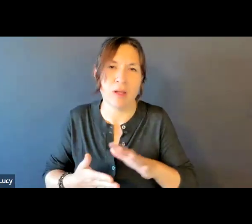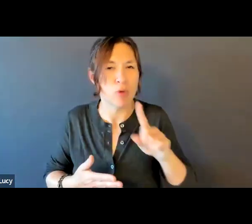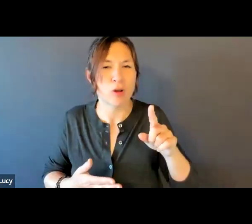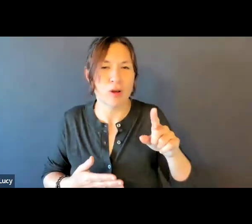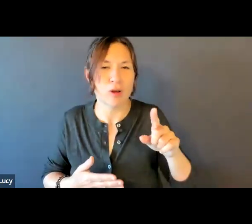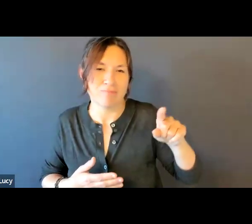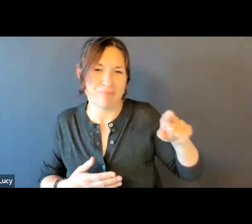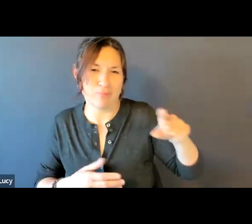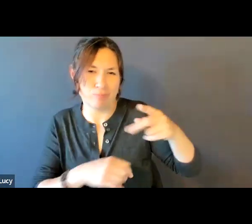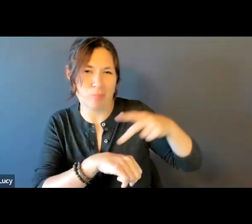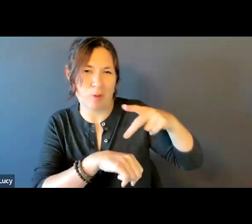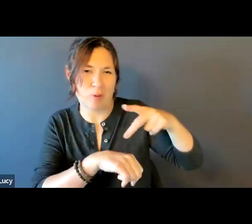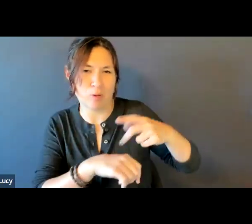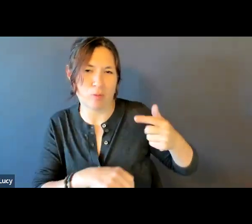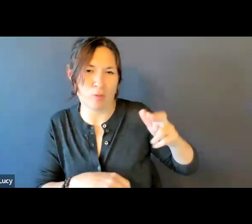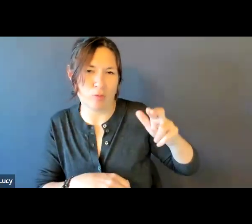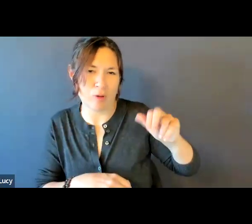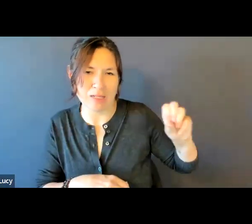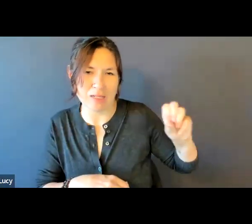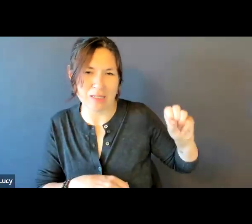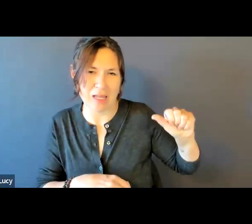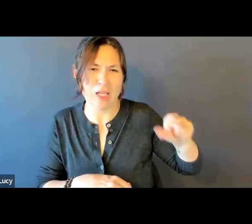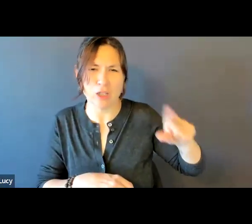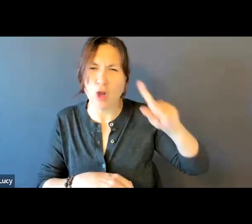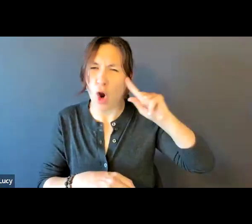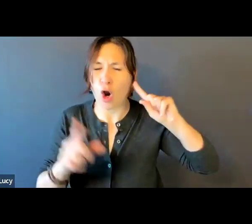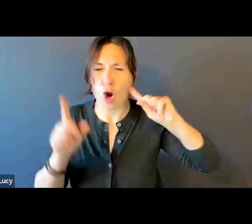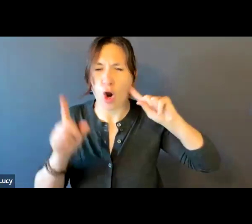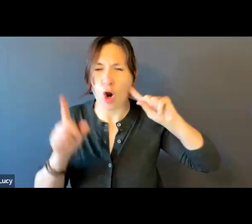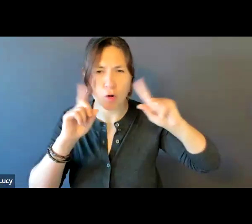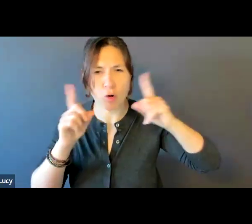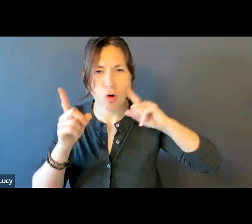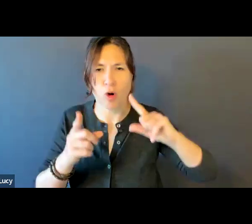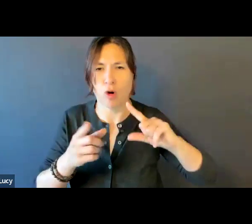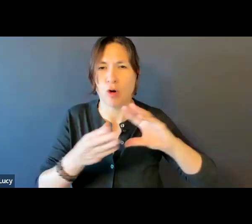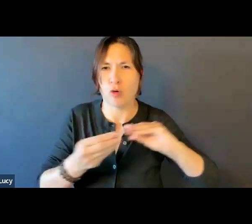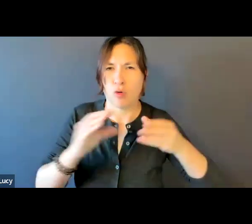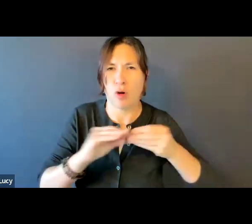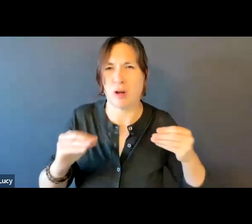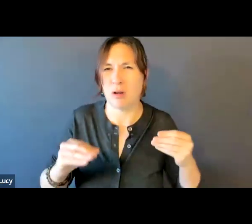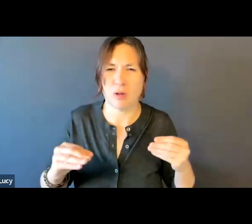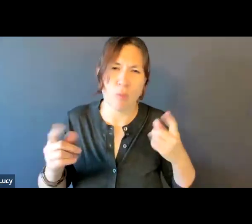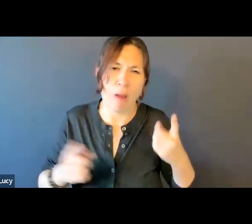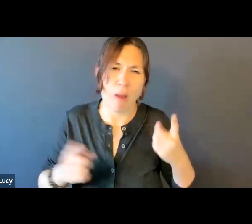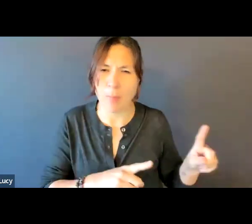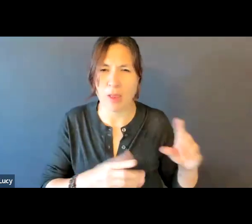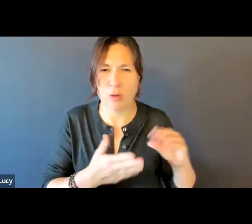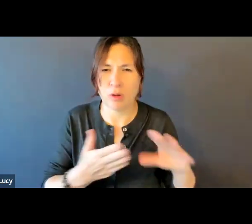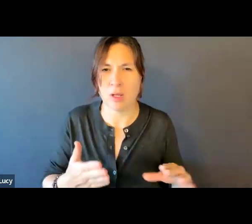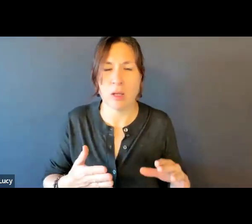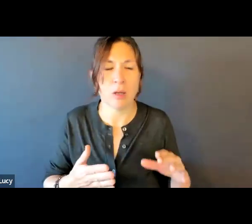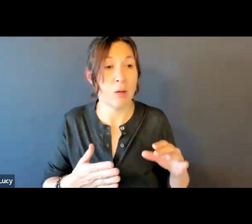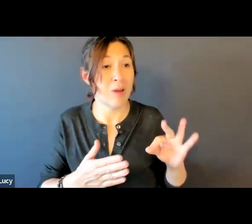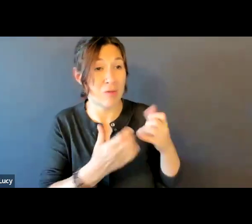plenty of examples of the stories she hears from parents about why a child isn't in. But when you bring it home for them